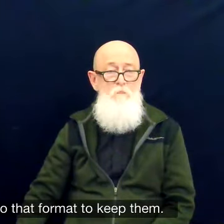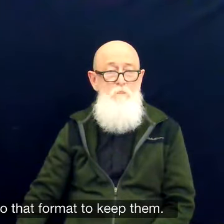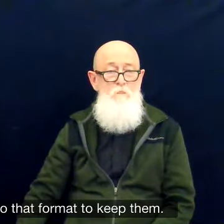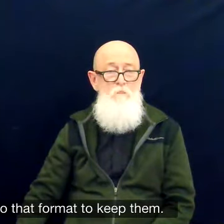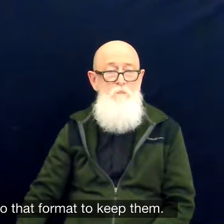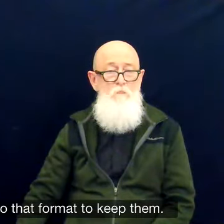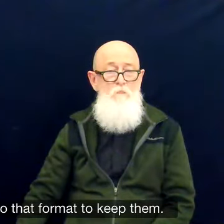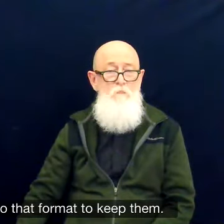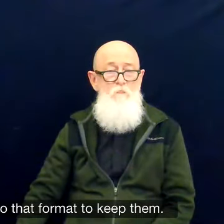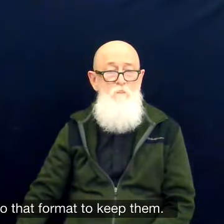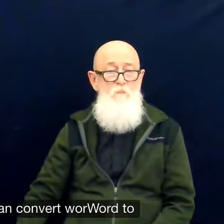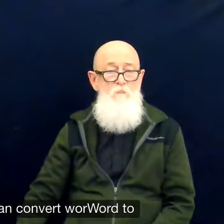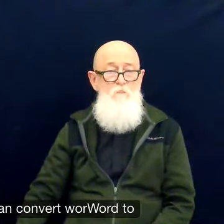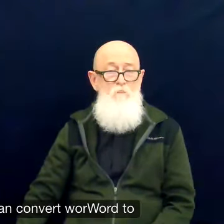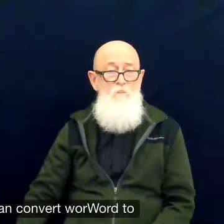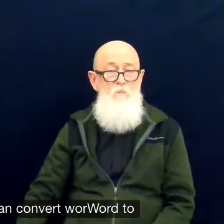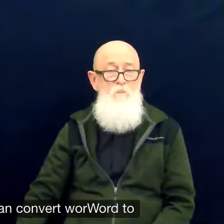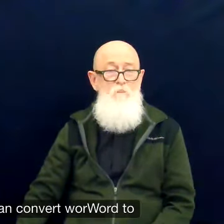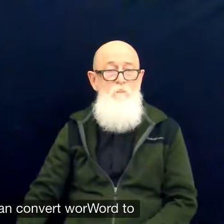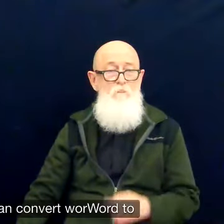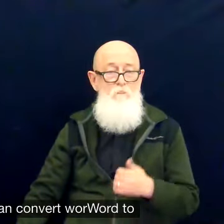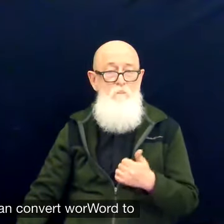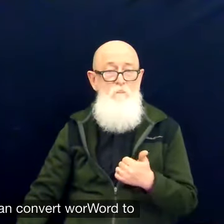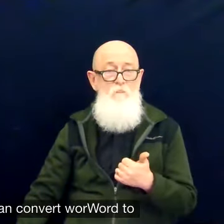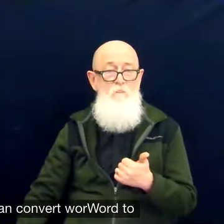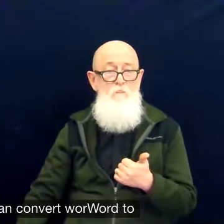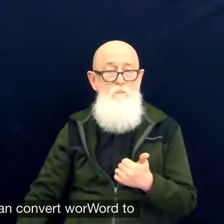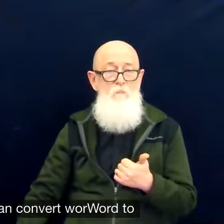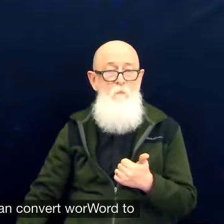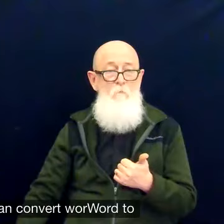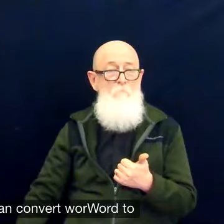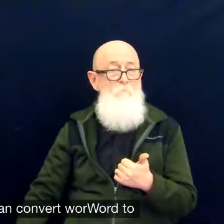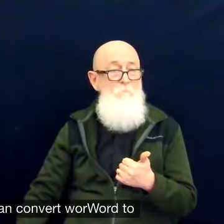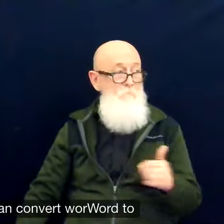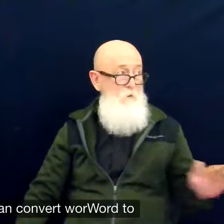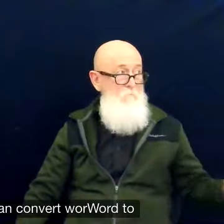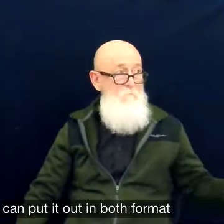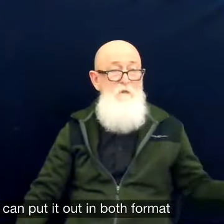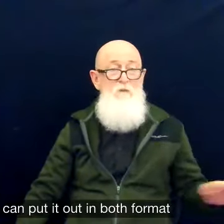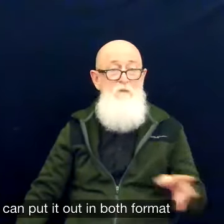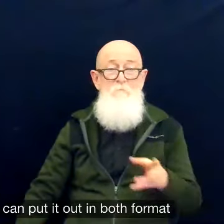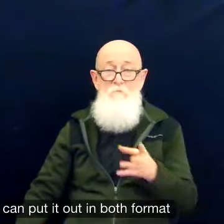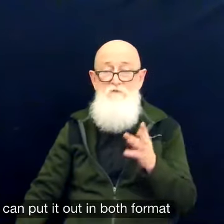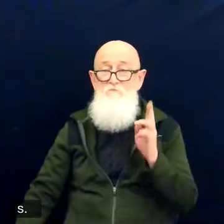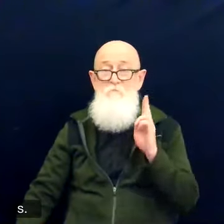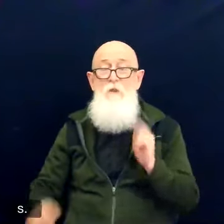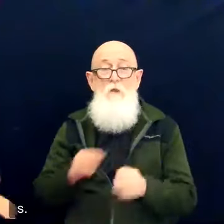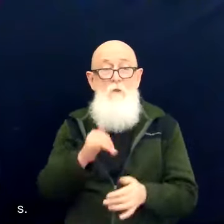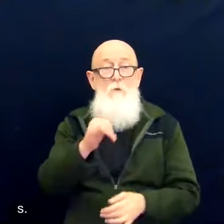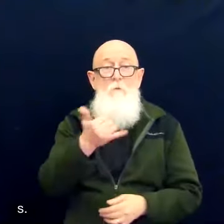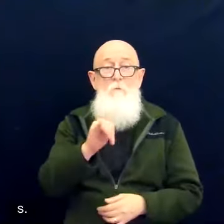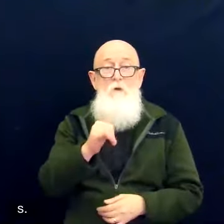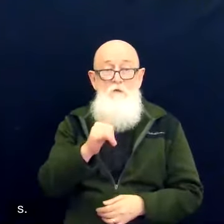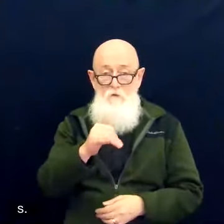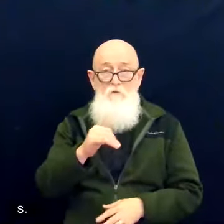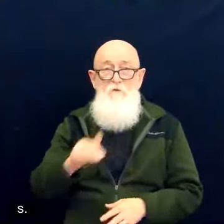formats. So we just have Carol speaking at the same time. Maybe You need